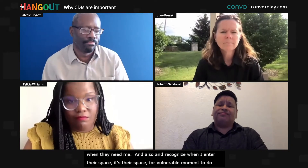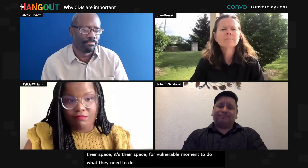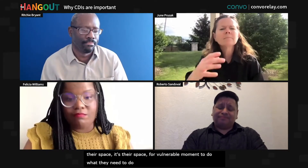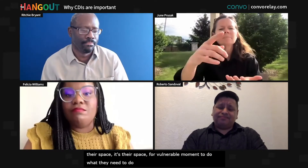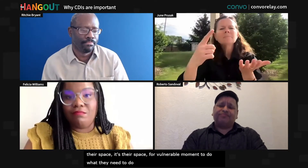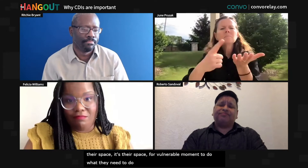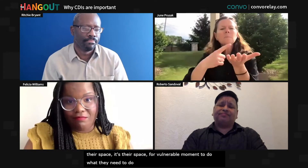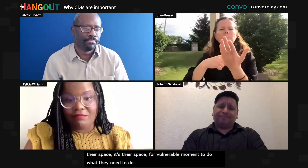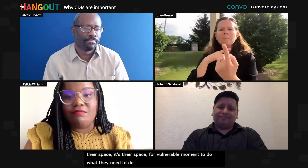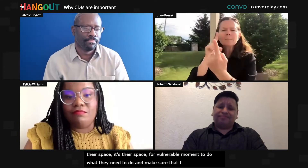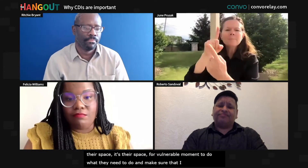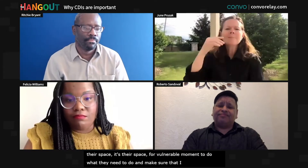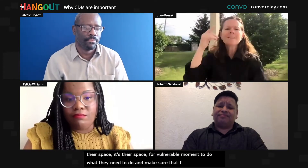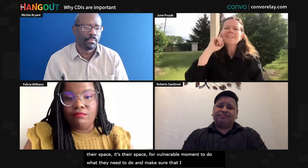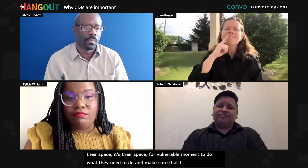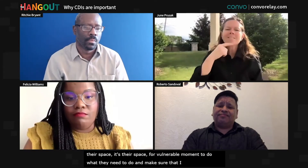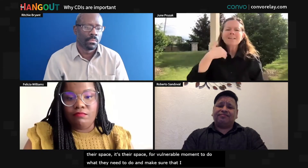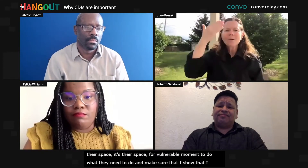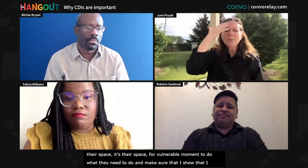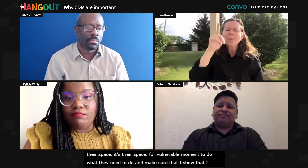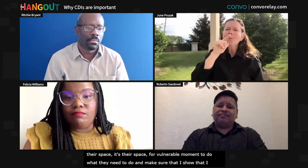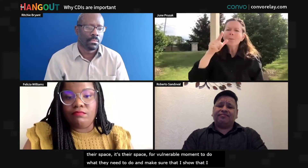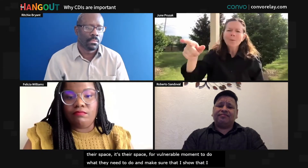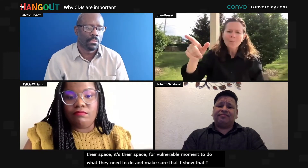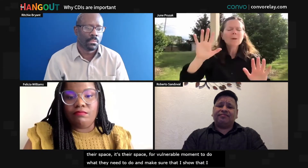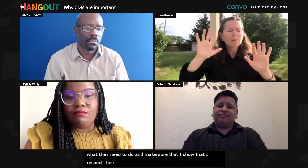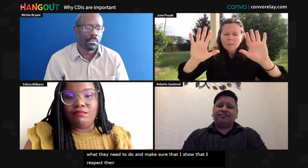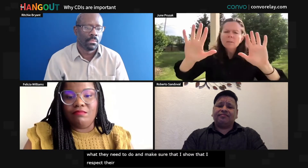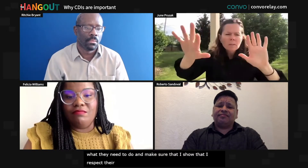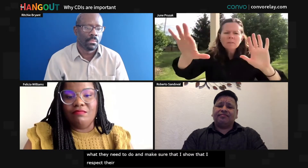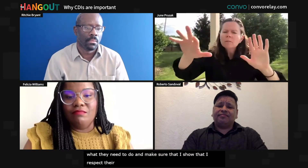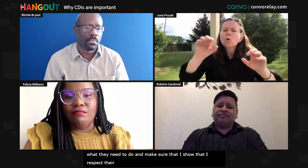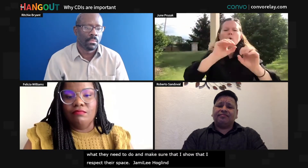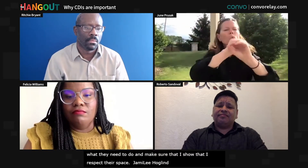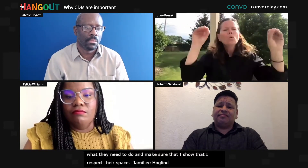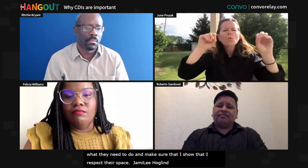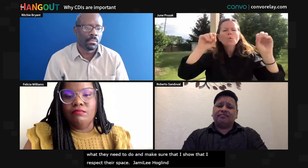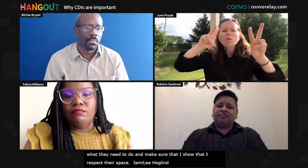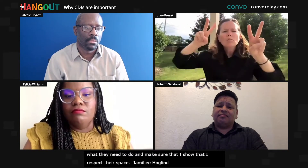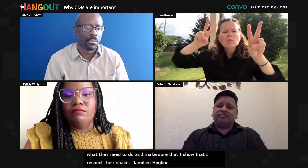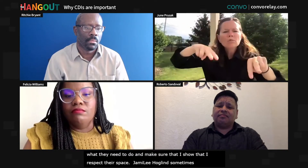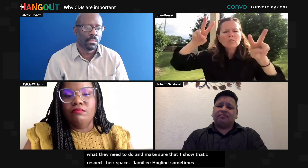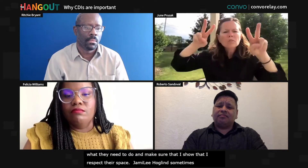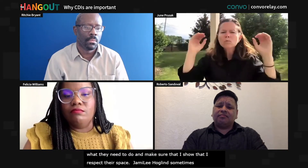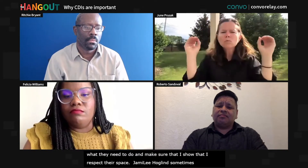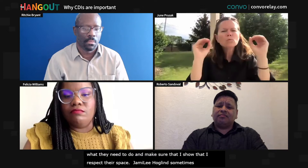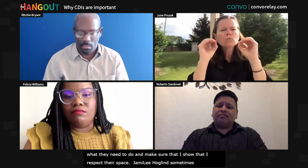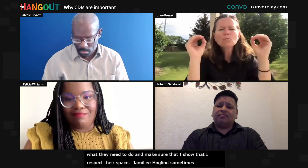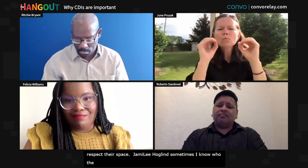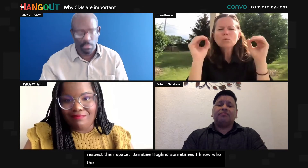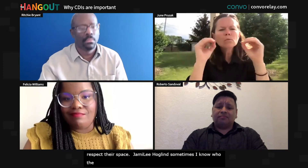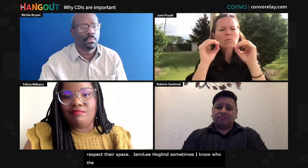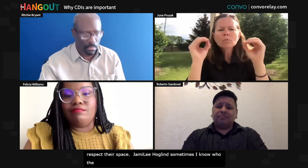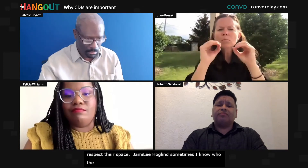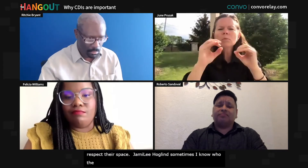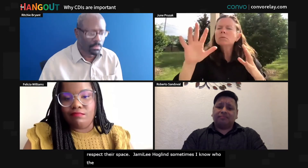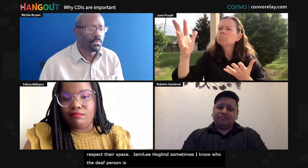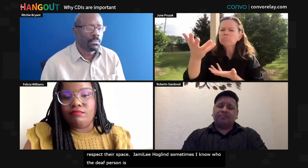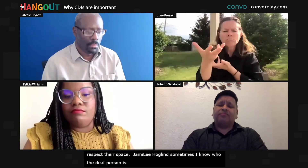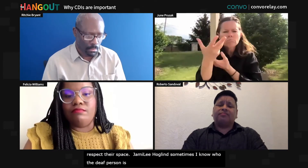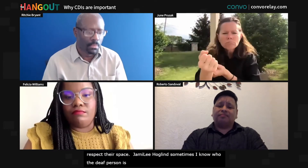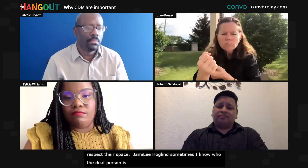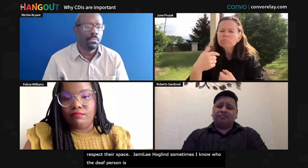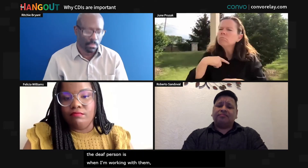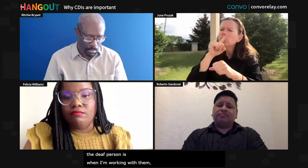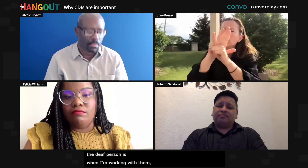I respect their space. Yeah, this is June. Sometimes I know who another deaf person is when I'm working with them. And of course, there's no judgment when I go into